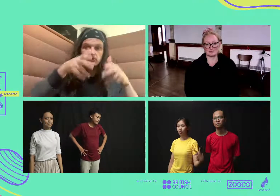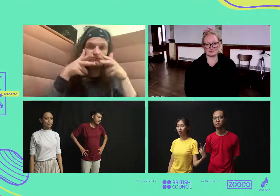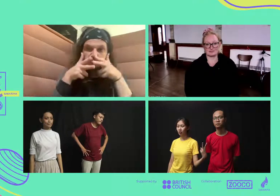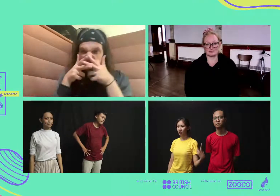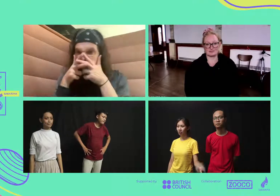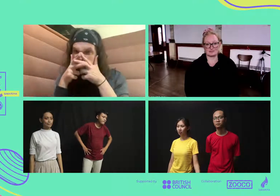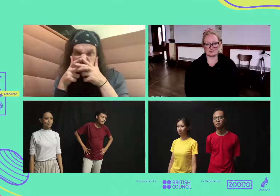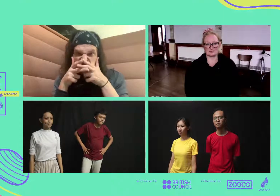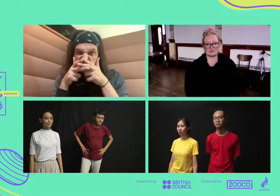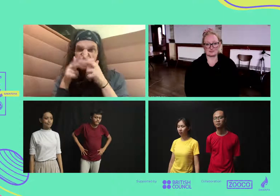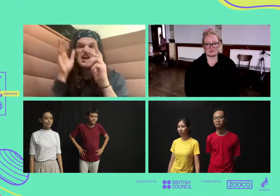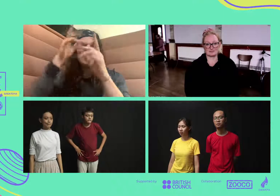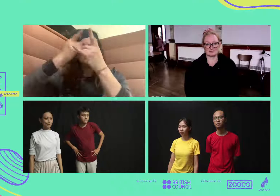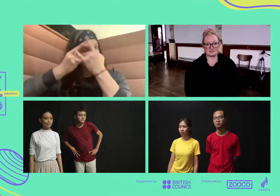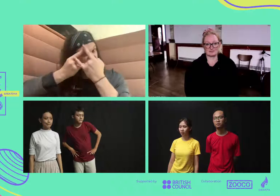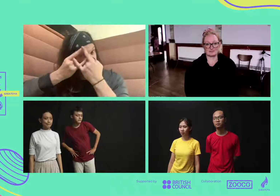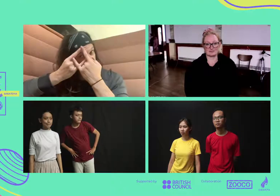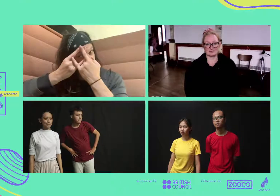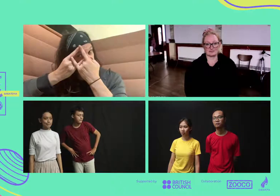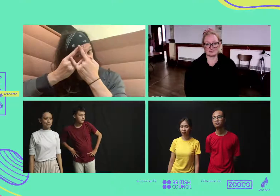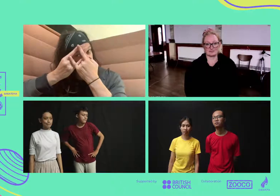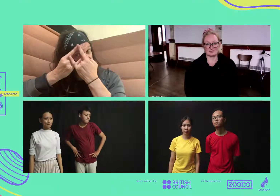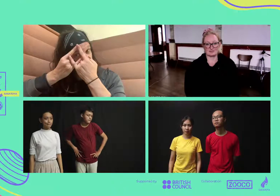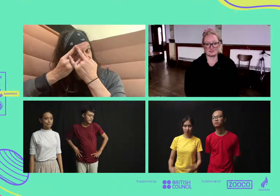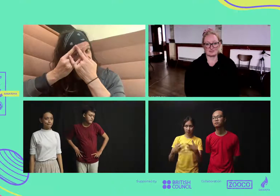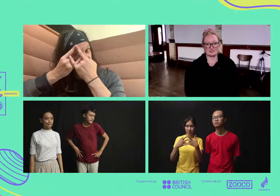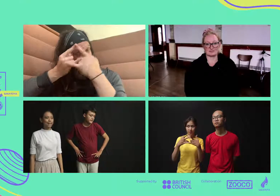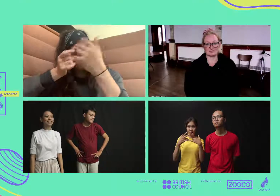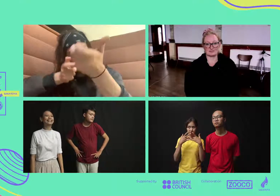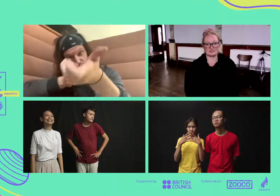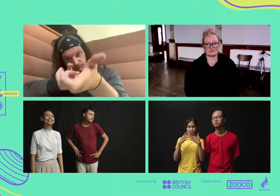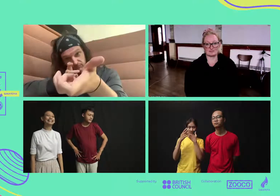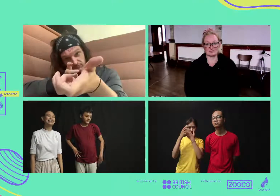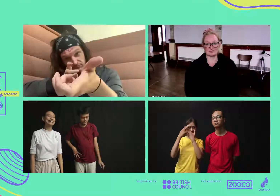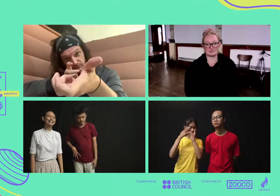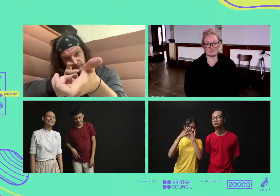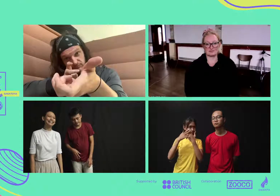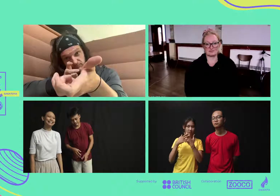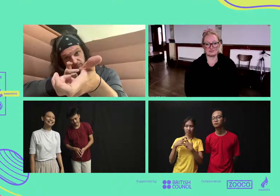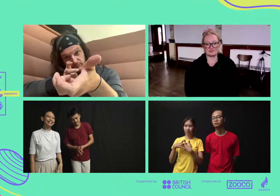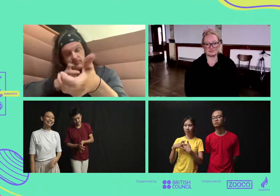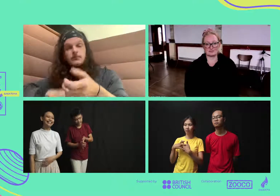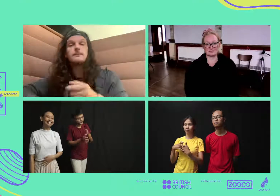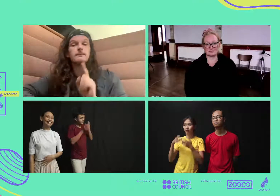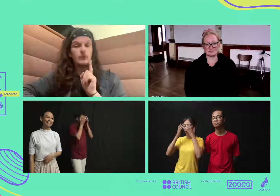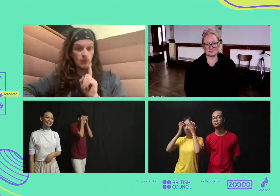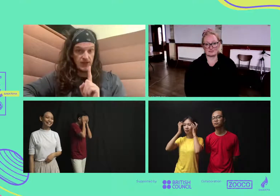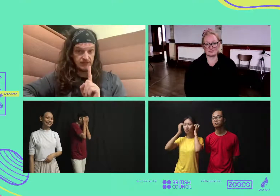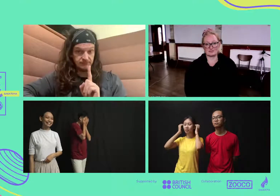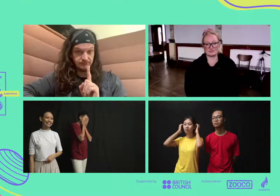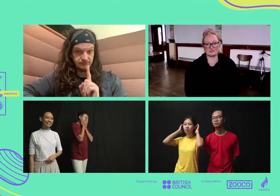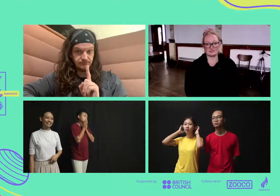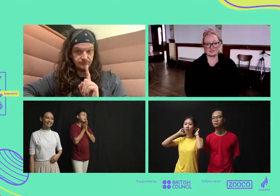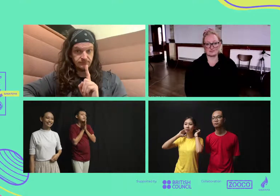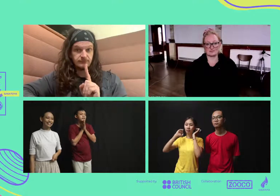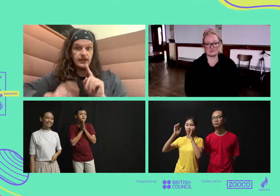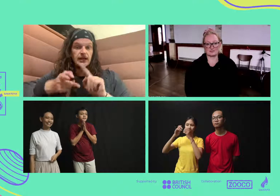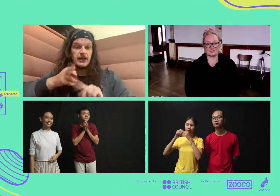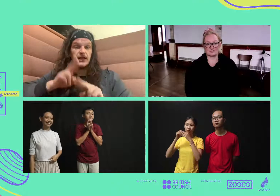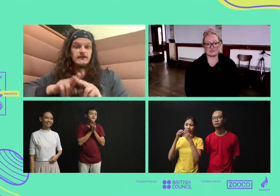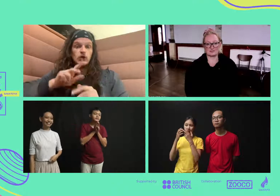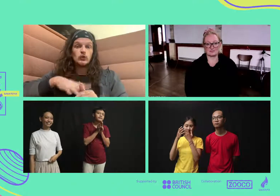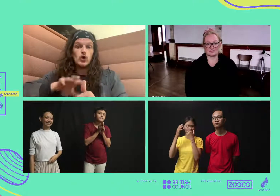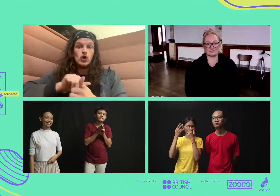you wouldn't be changing between different characters. So that would all be one